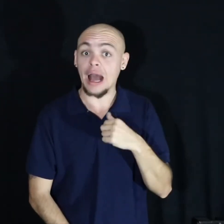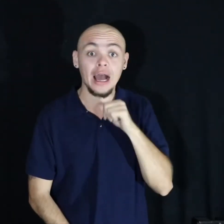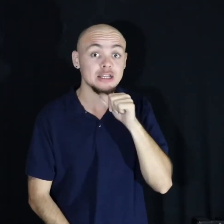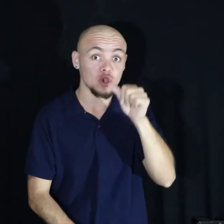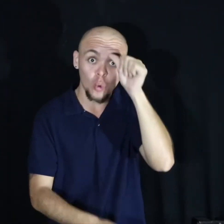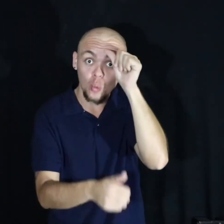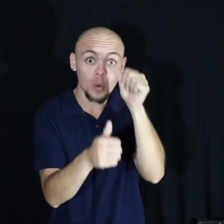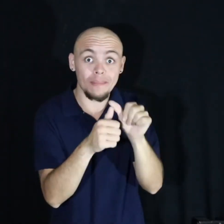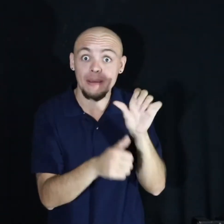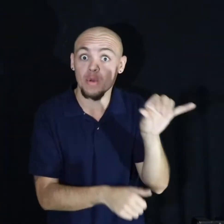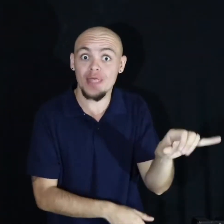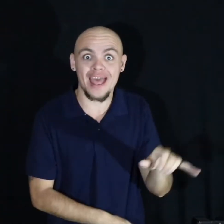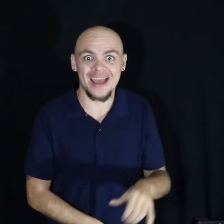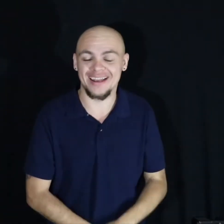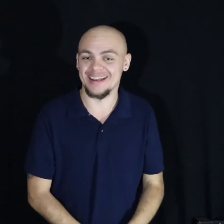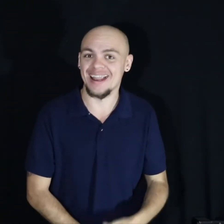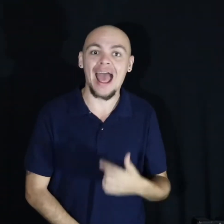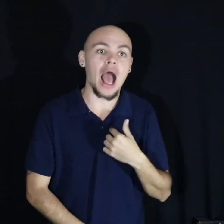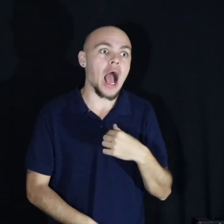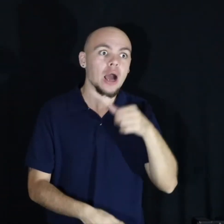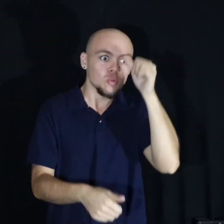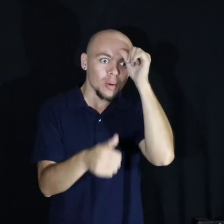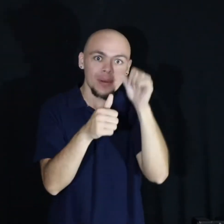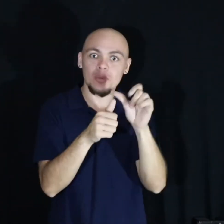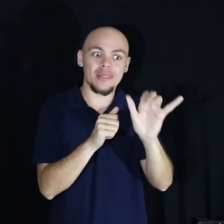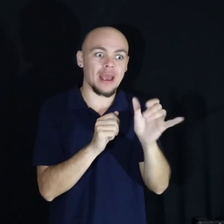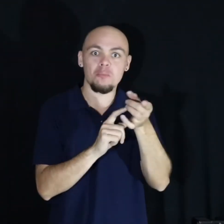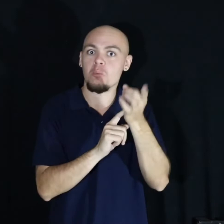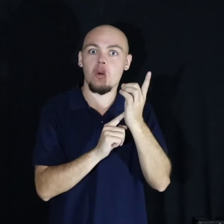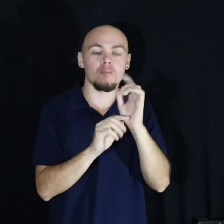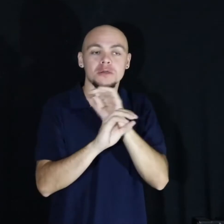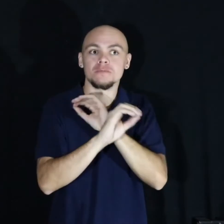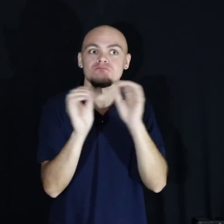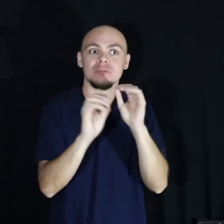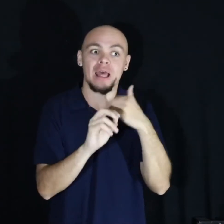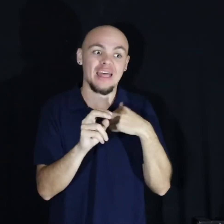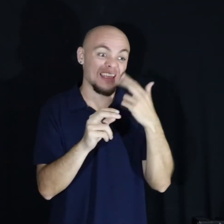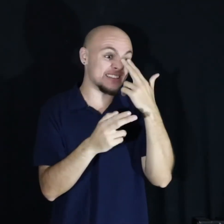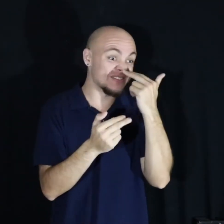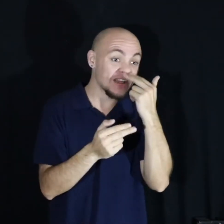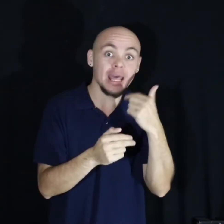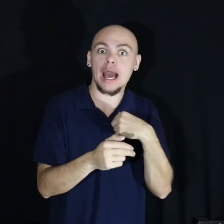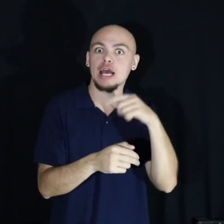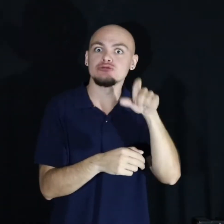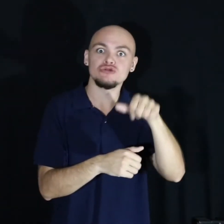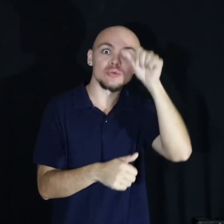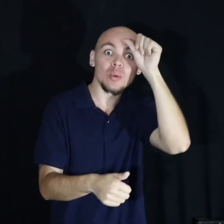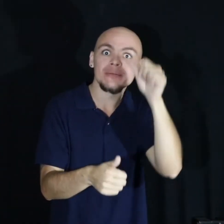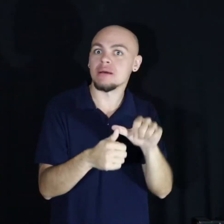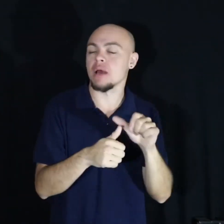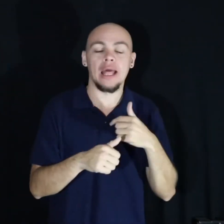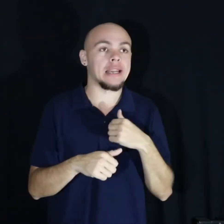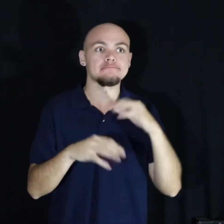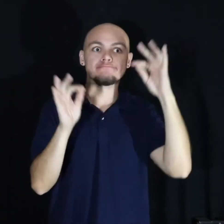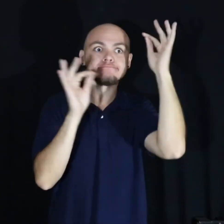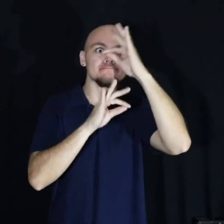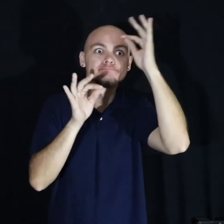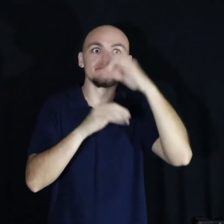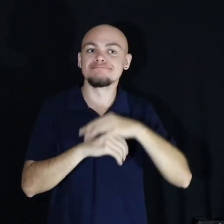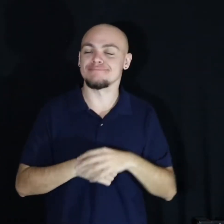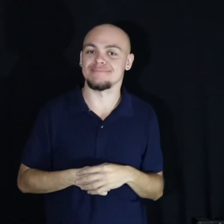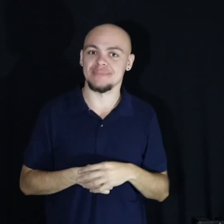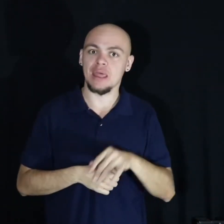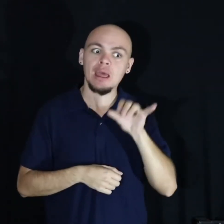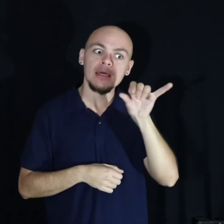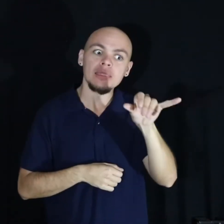that. I have no recollection of that moment, and I've searched my memory banks because that is funny, and I should remember doing it, and I don't remember it. And that